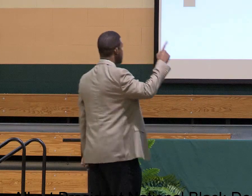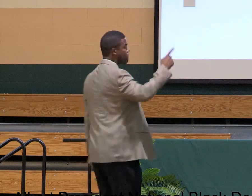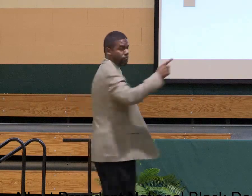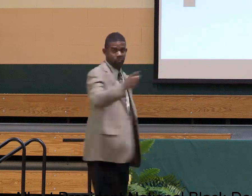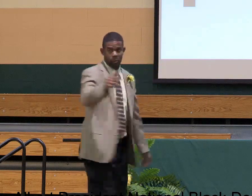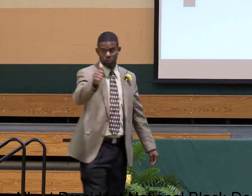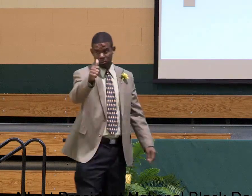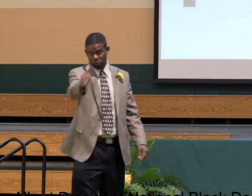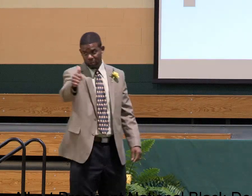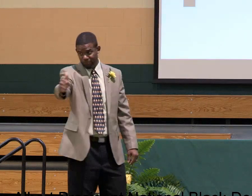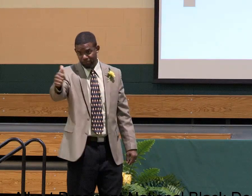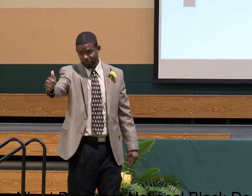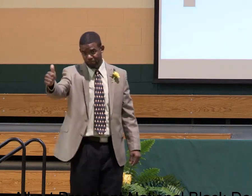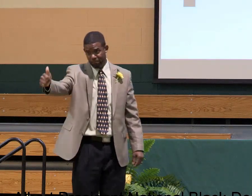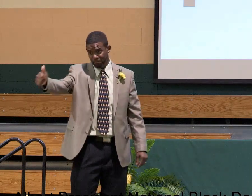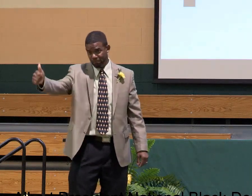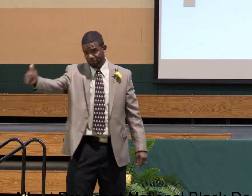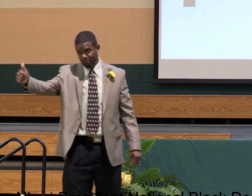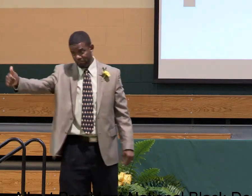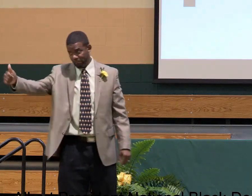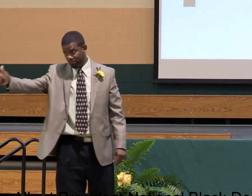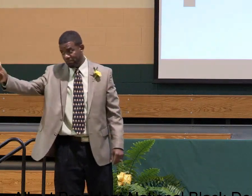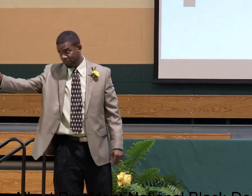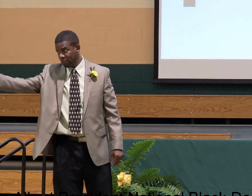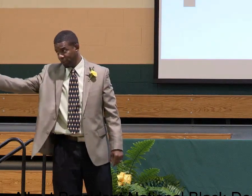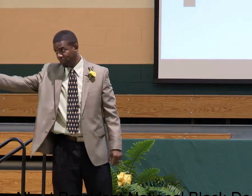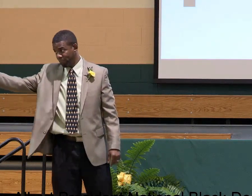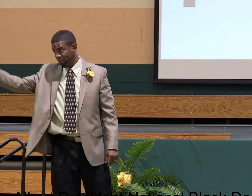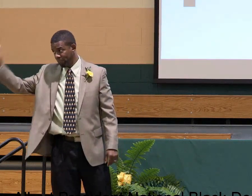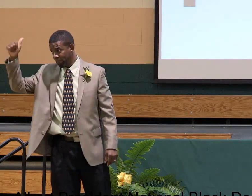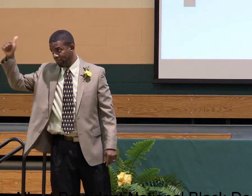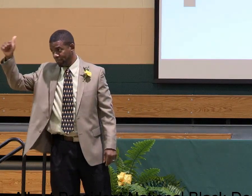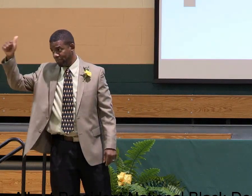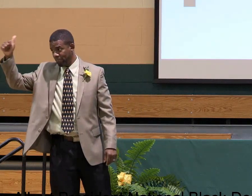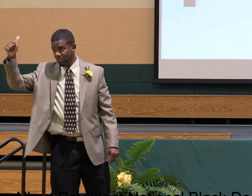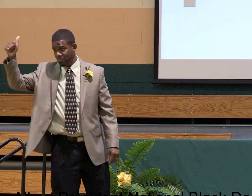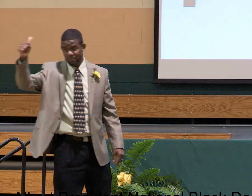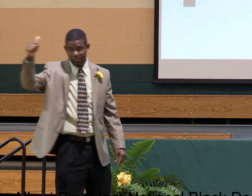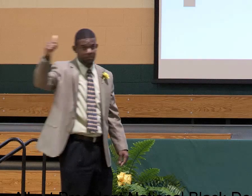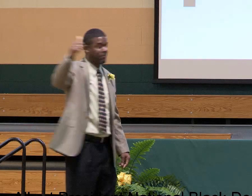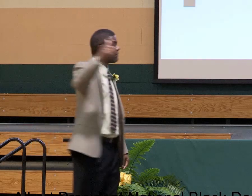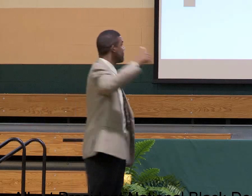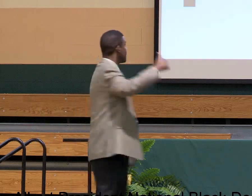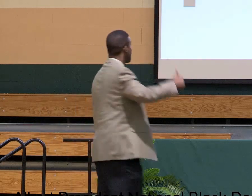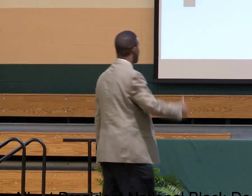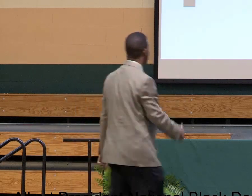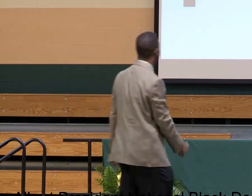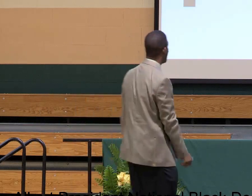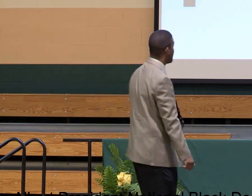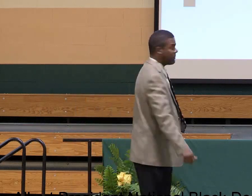before you bring them into your life. Be yourself. Be yourself.